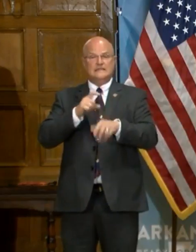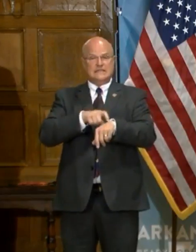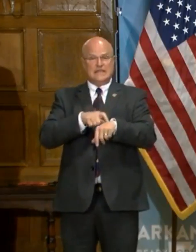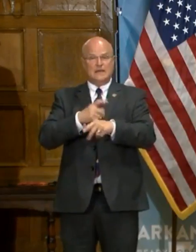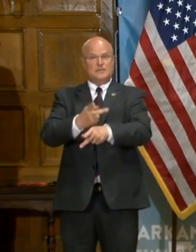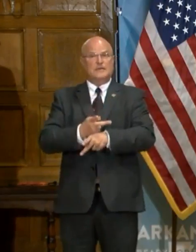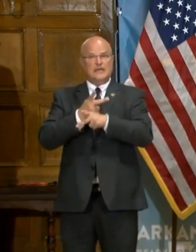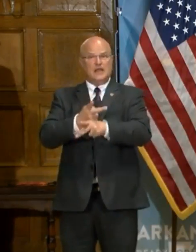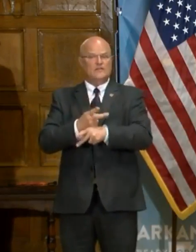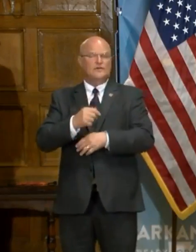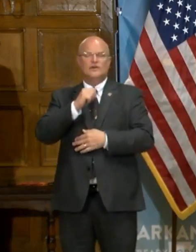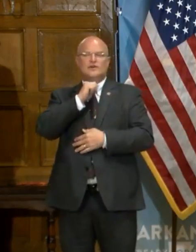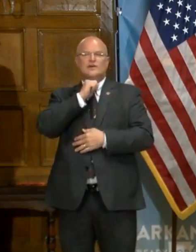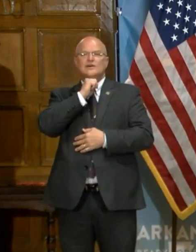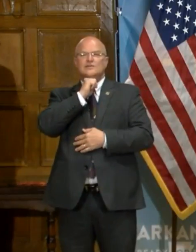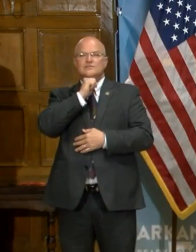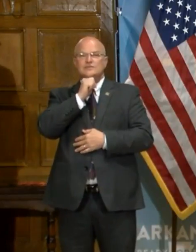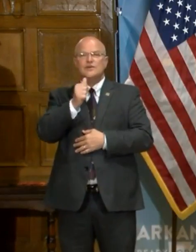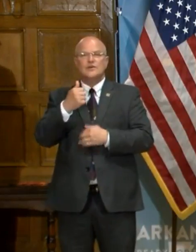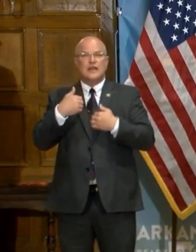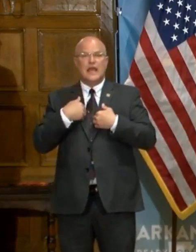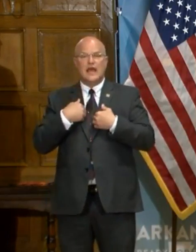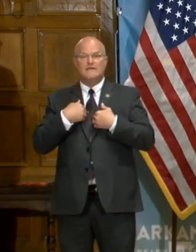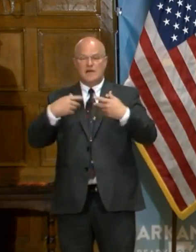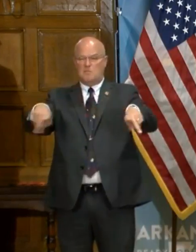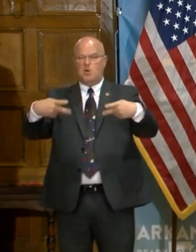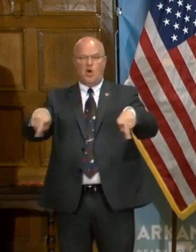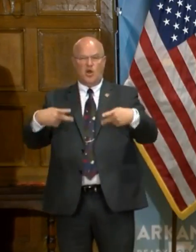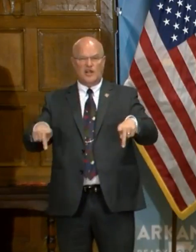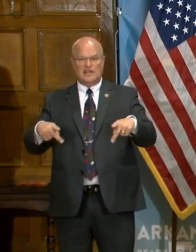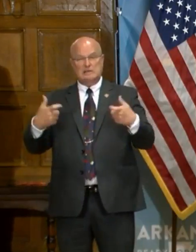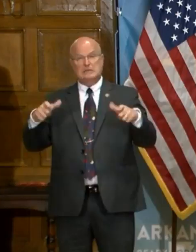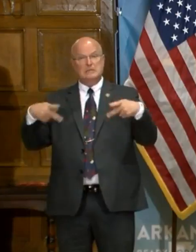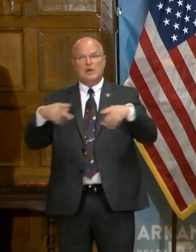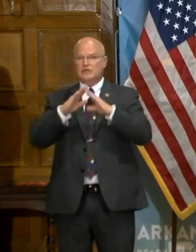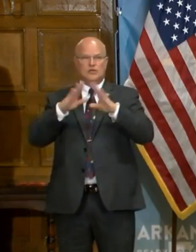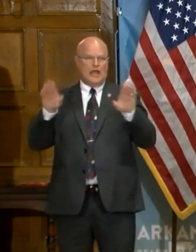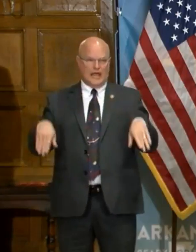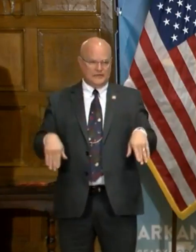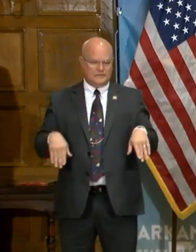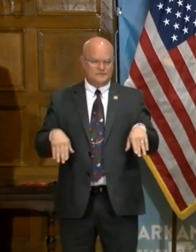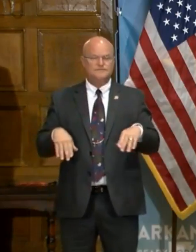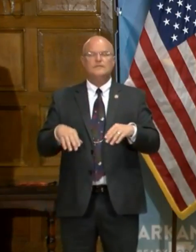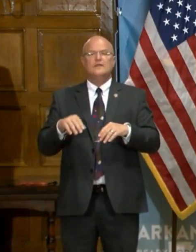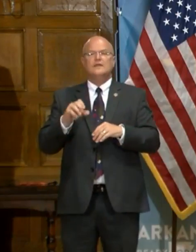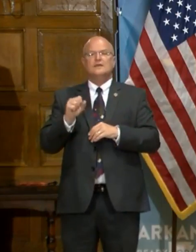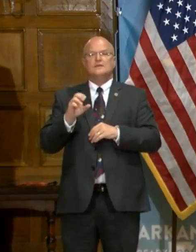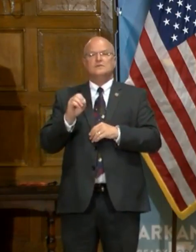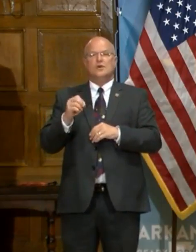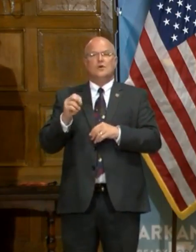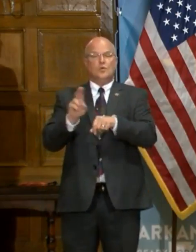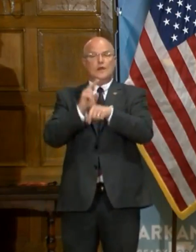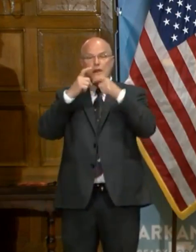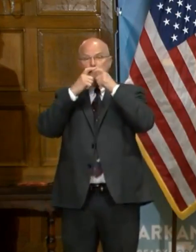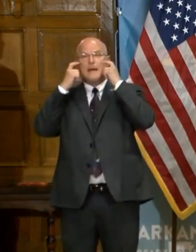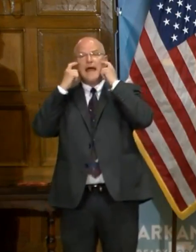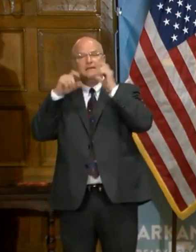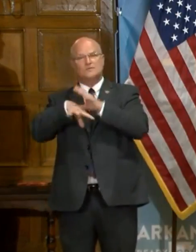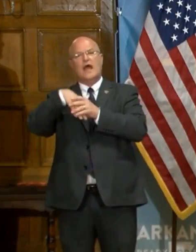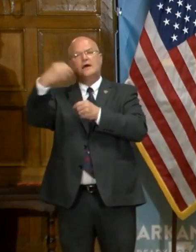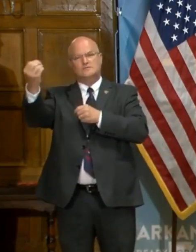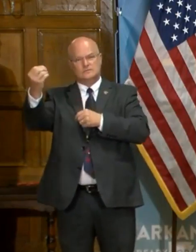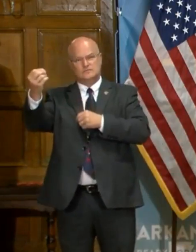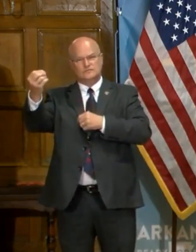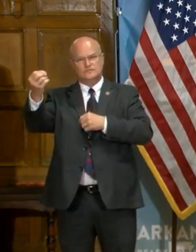time to be careful. Maybe don't have a party, big party at your house. Wear a mask when you're out in